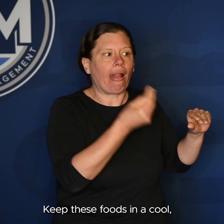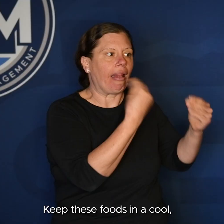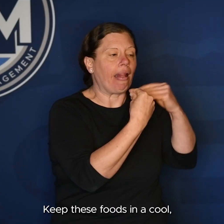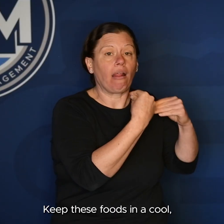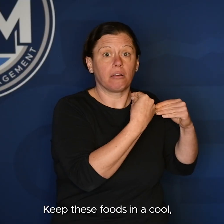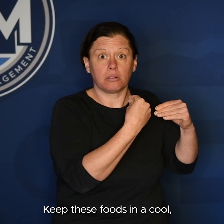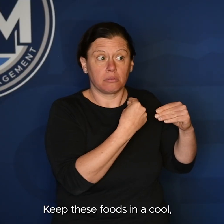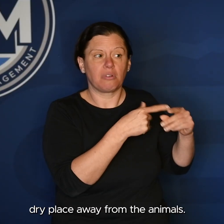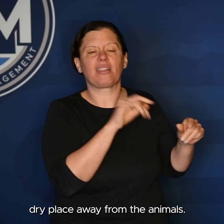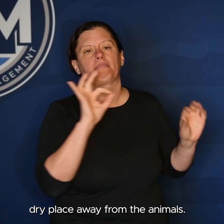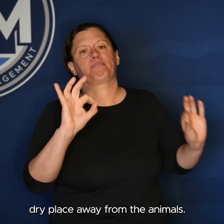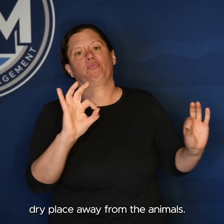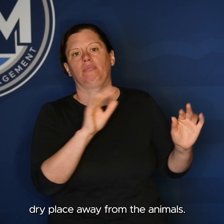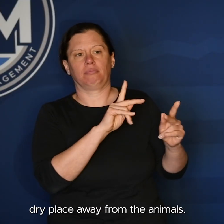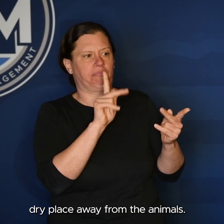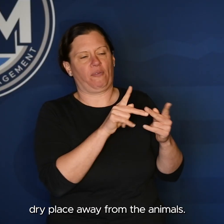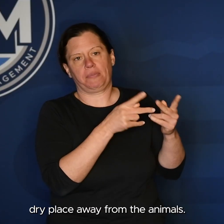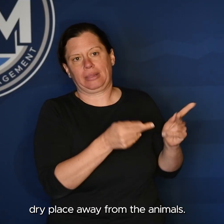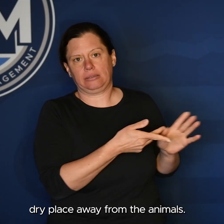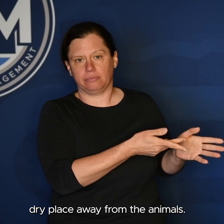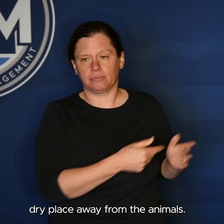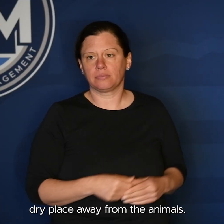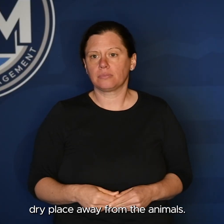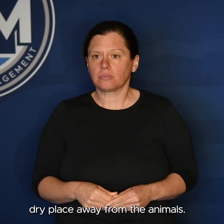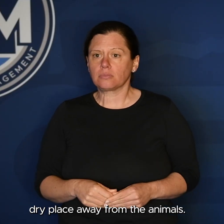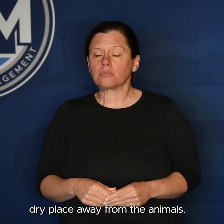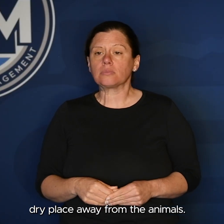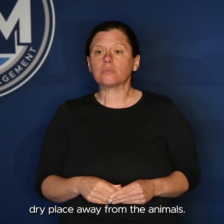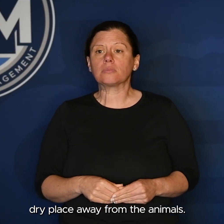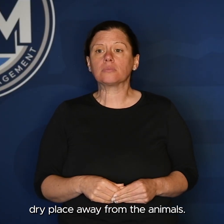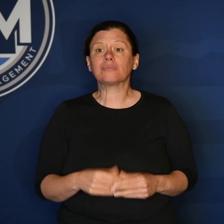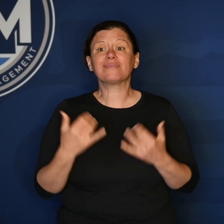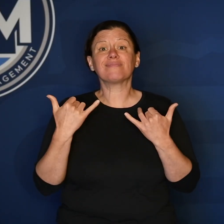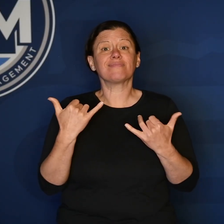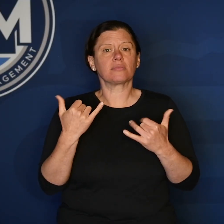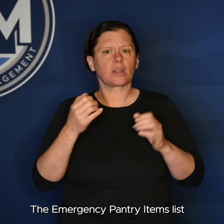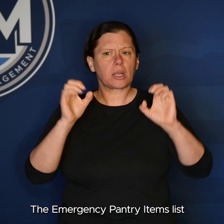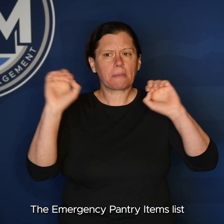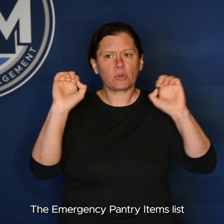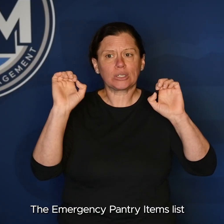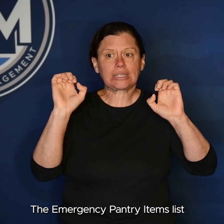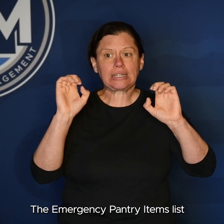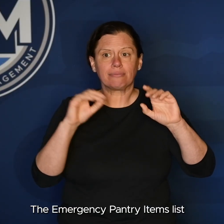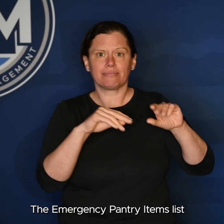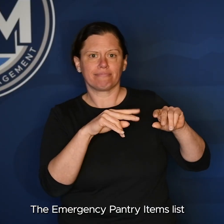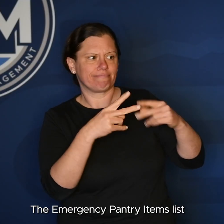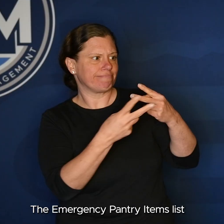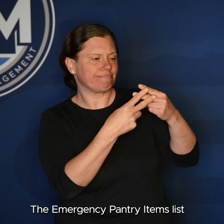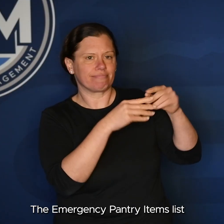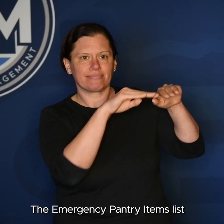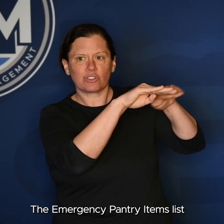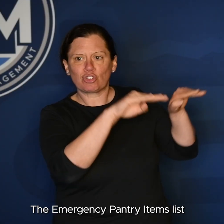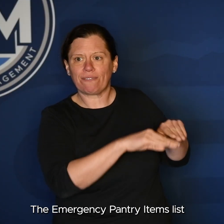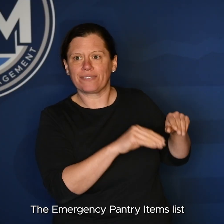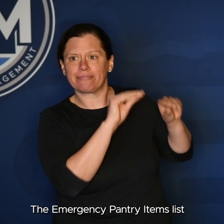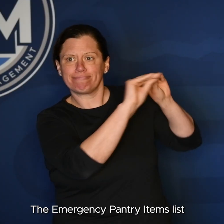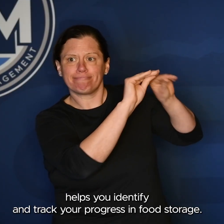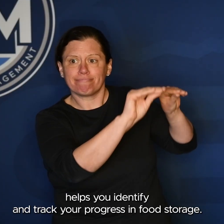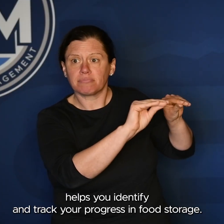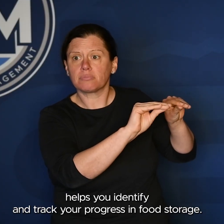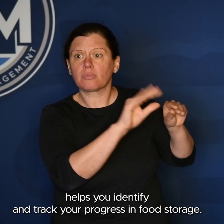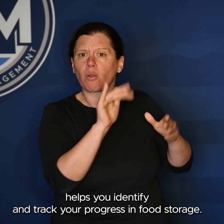Keep these foods in a cool, dry place, away from the animals. The emergency pantry items